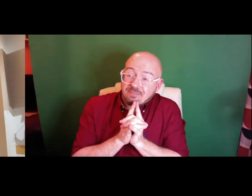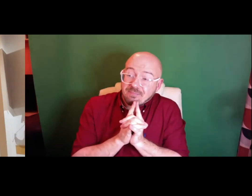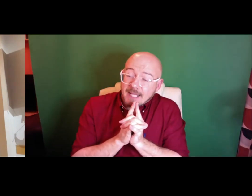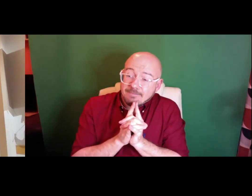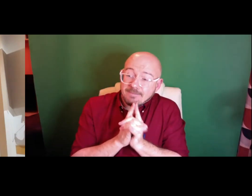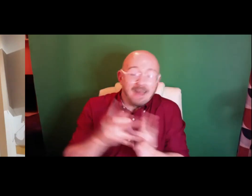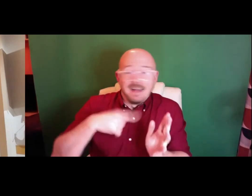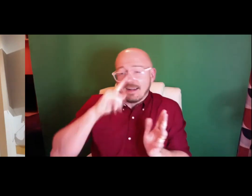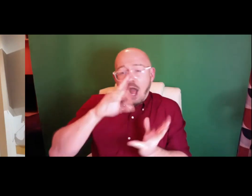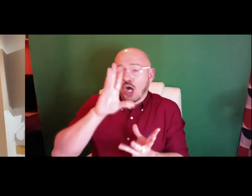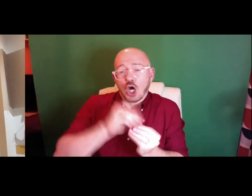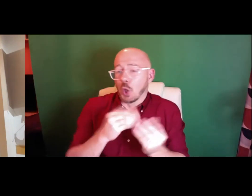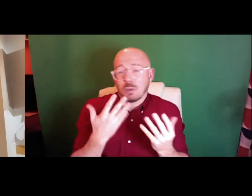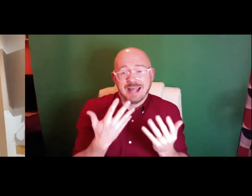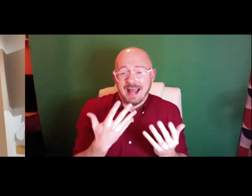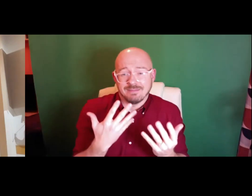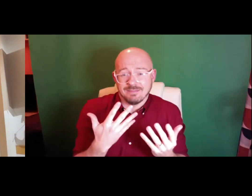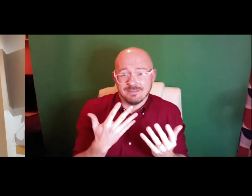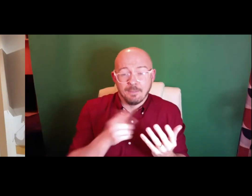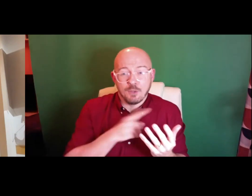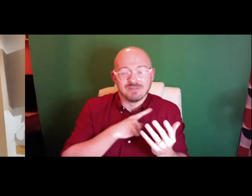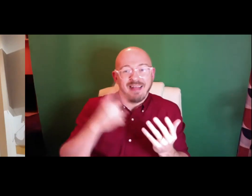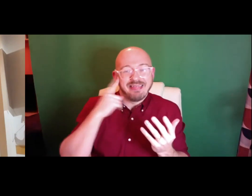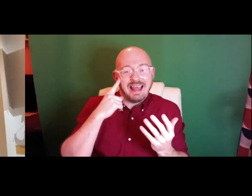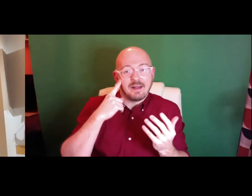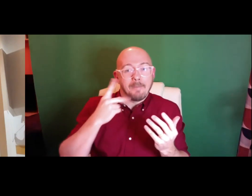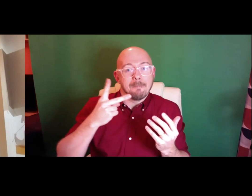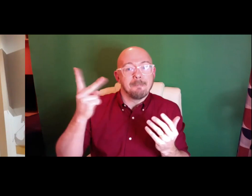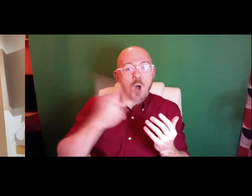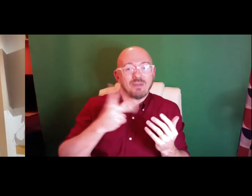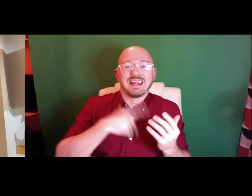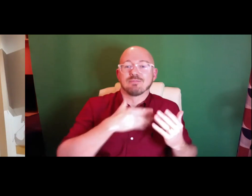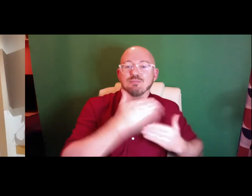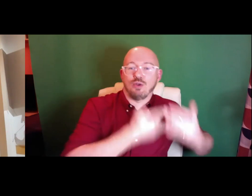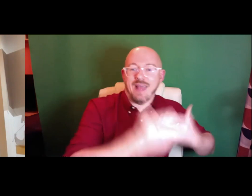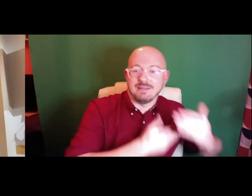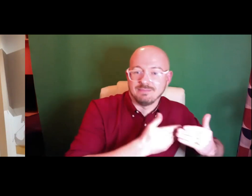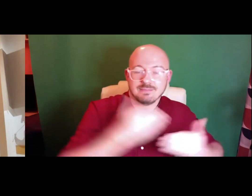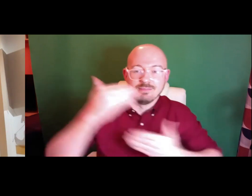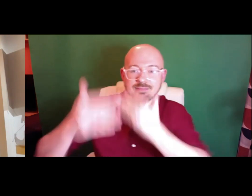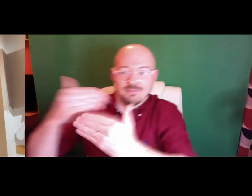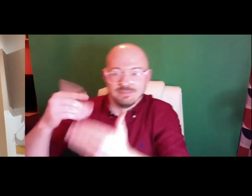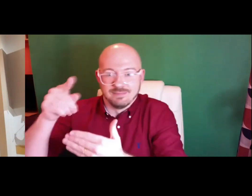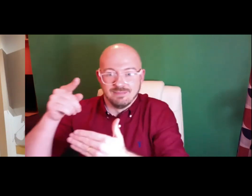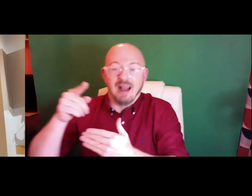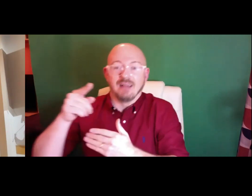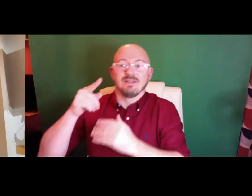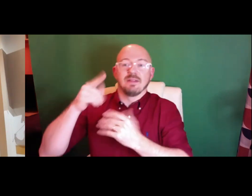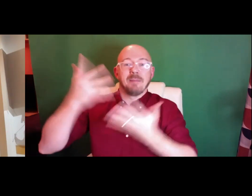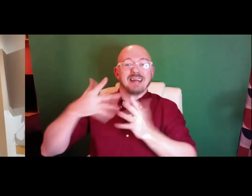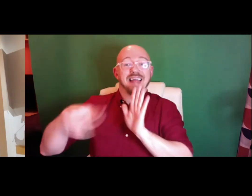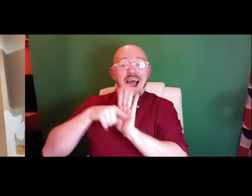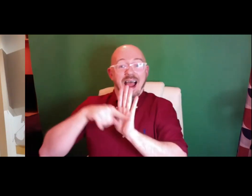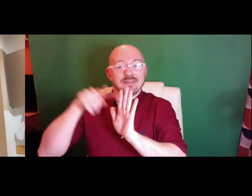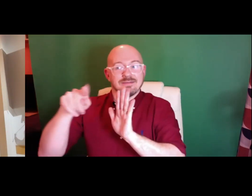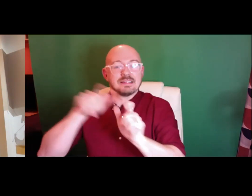requirement. So to say which is better, the Act or the curriculum, having an Act or a curriculum, I'm not